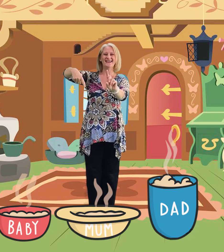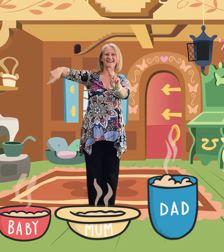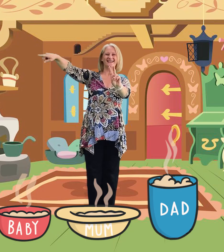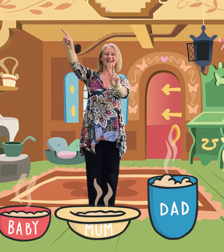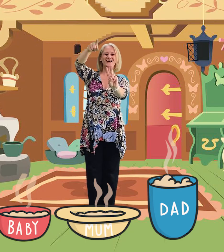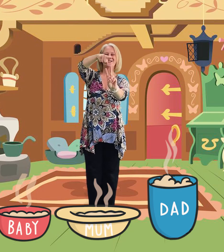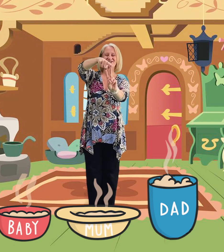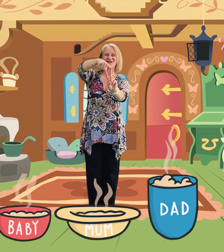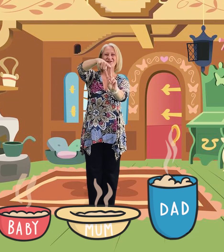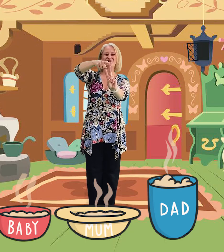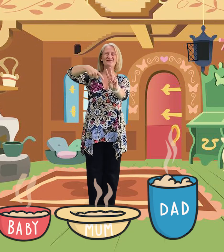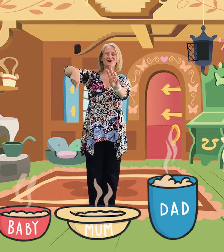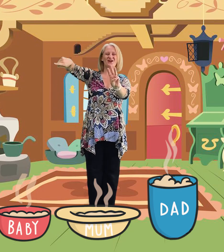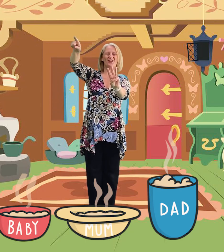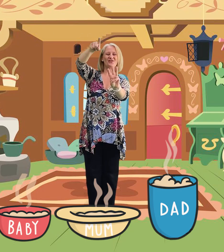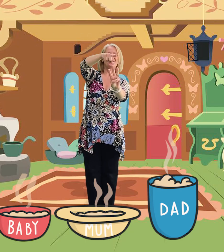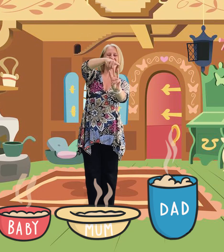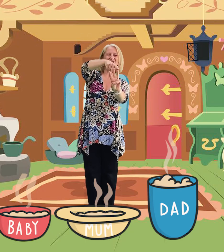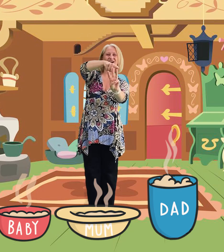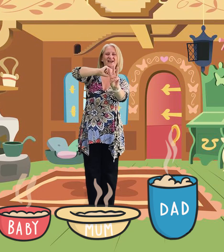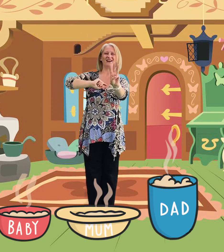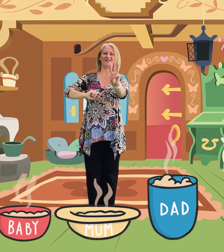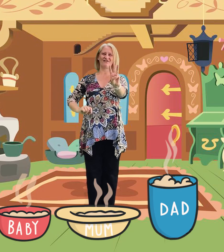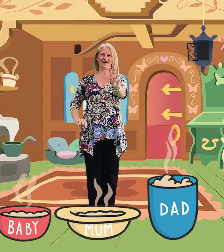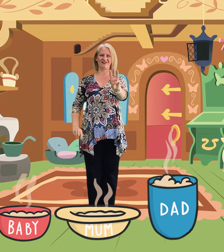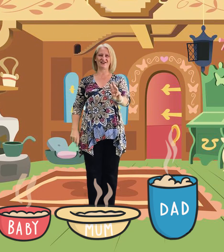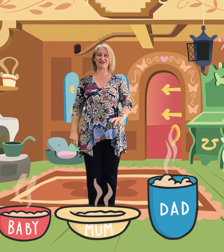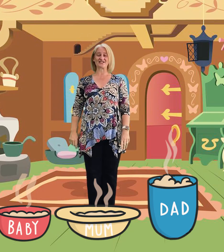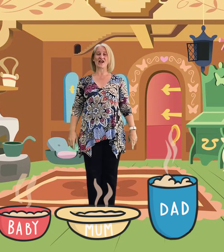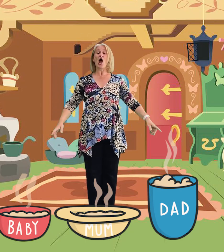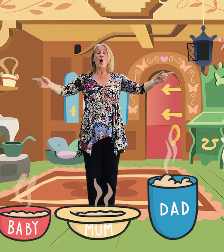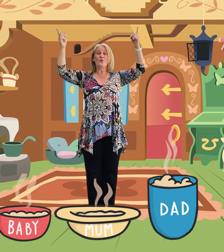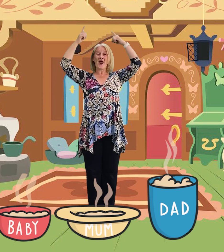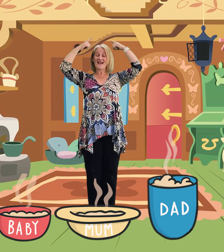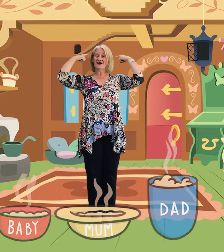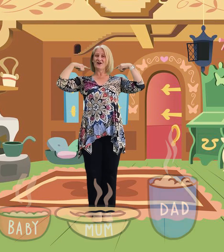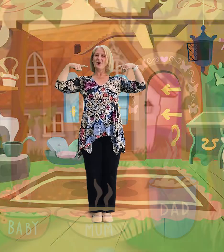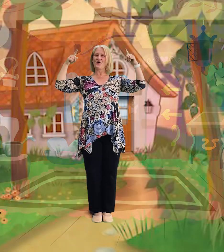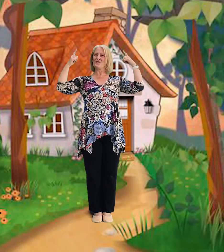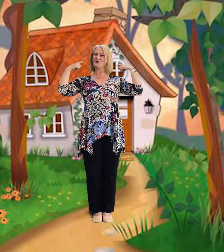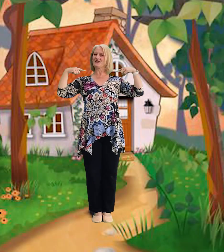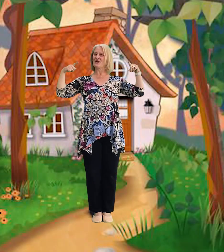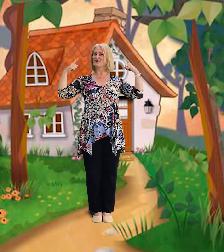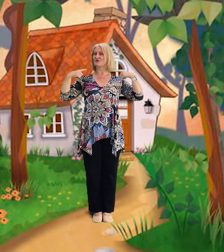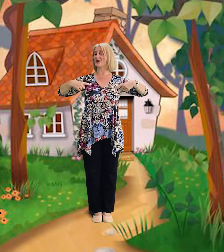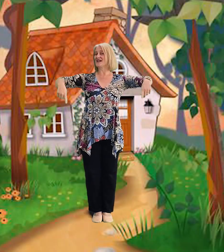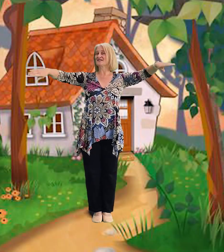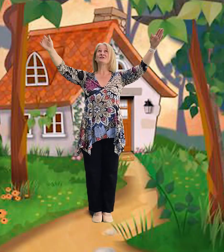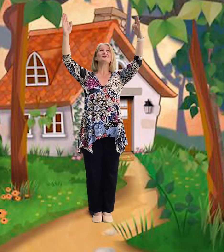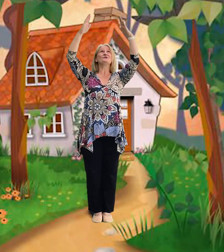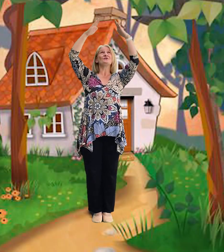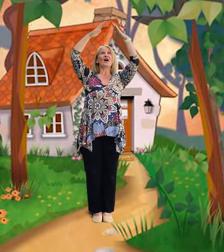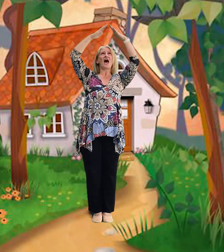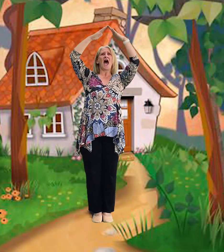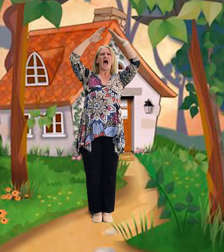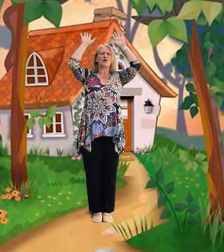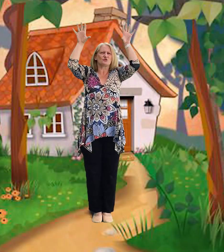two, three. Very good. When Goldilocks. When Goldilocks to the house